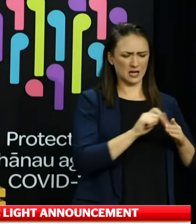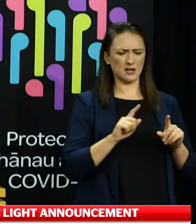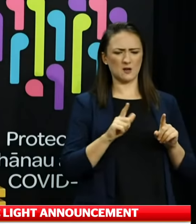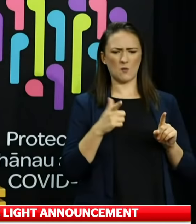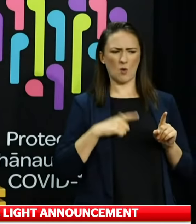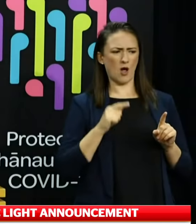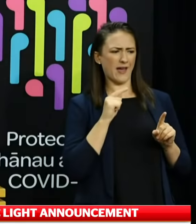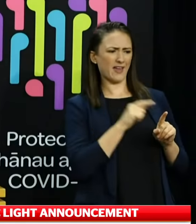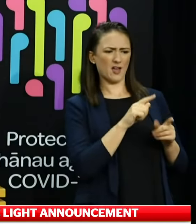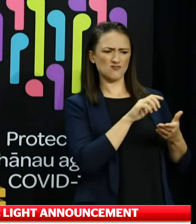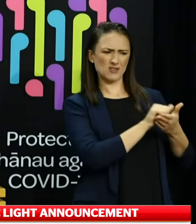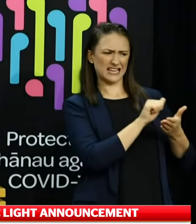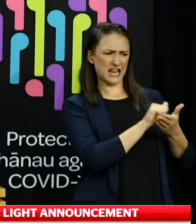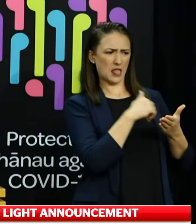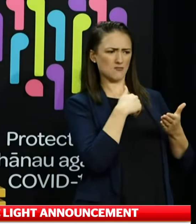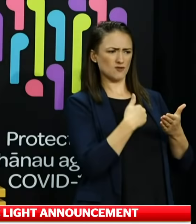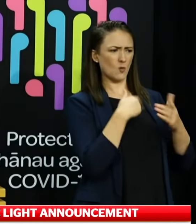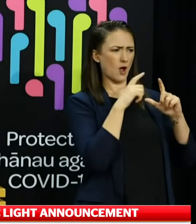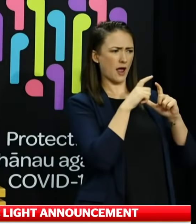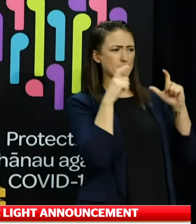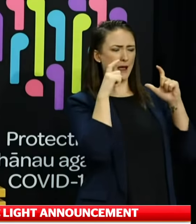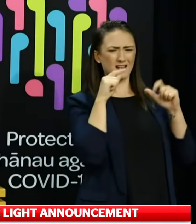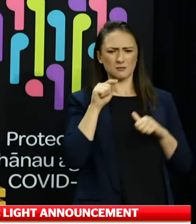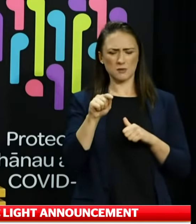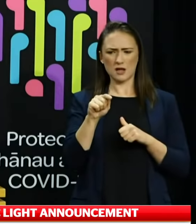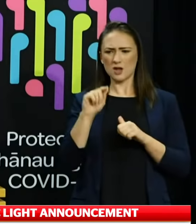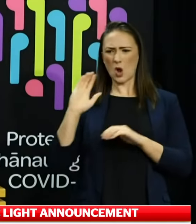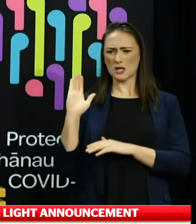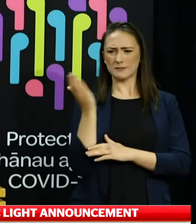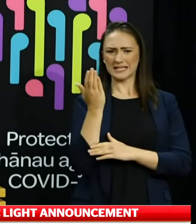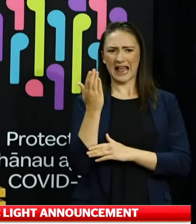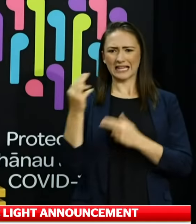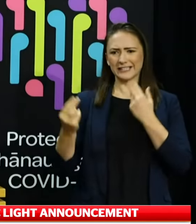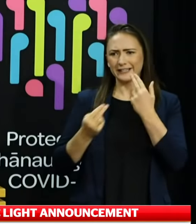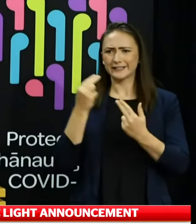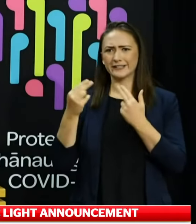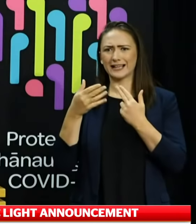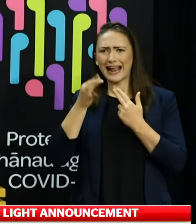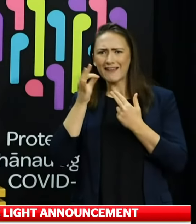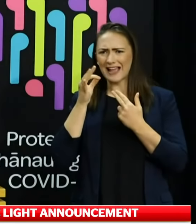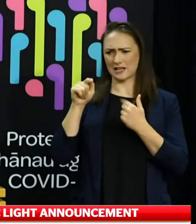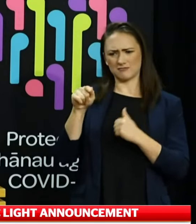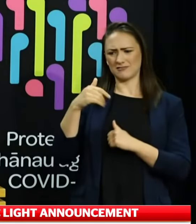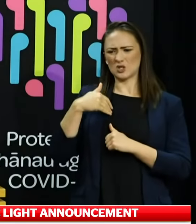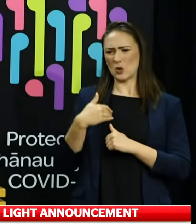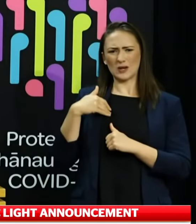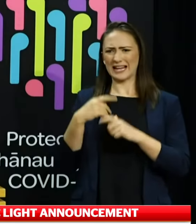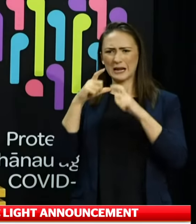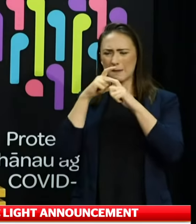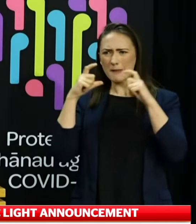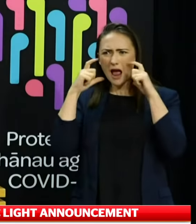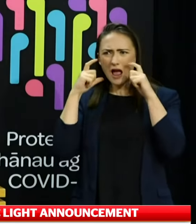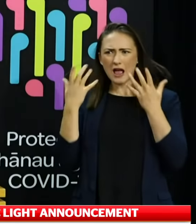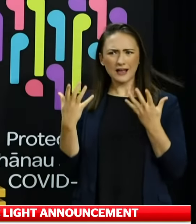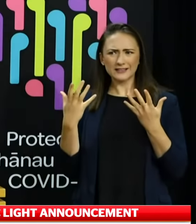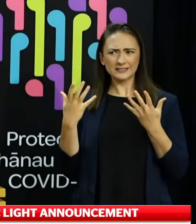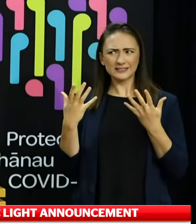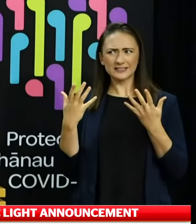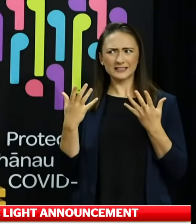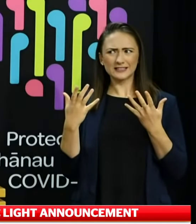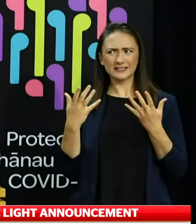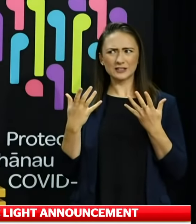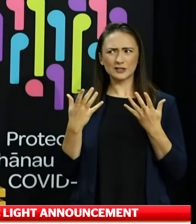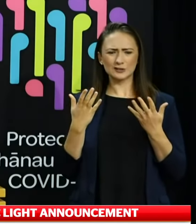it would make sense if the vaccine pass, to speak of why this is originally designed, because you wouldn't need a vaccine pass in a retail outlet, but you don't need them in either